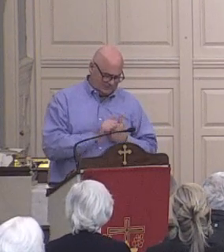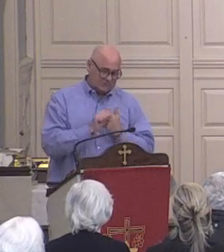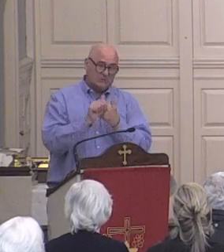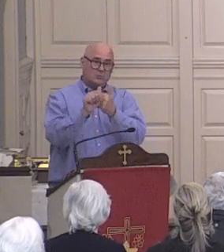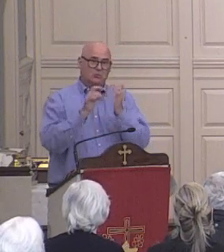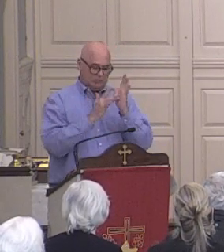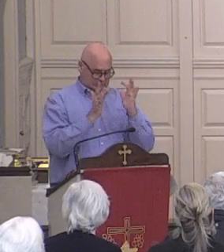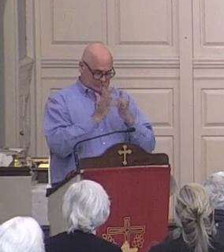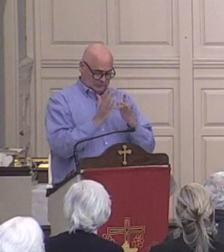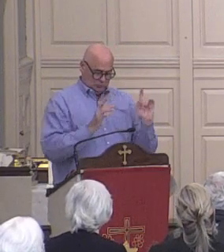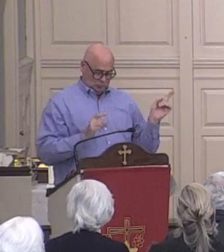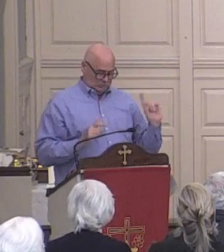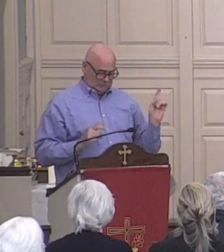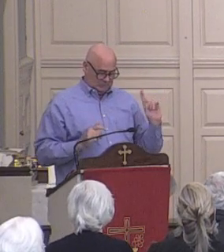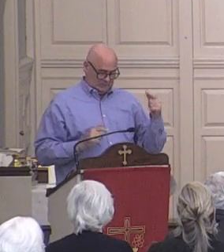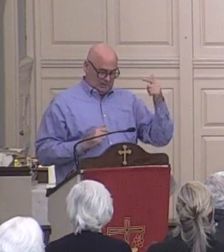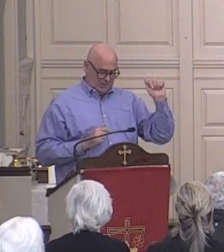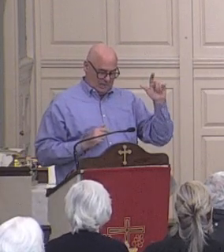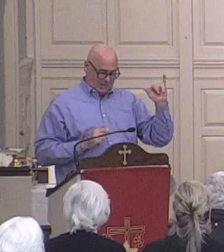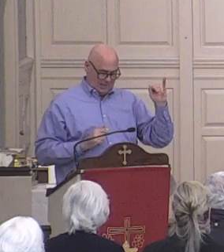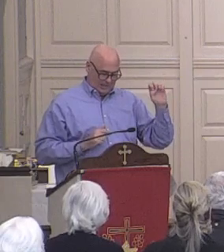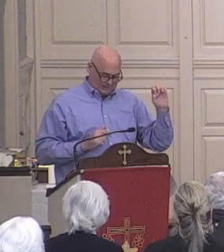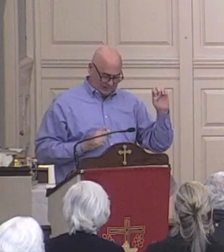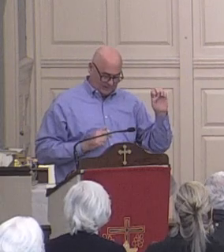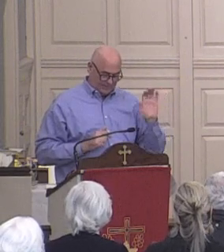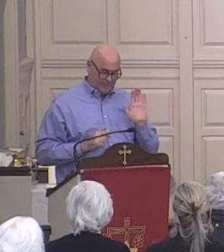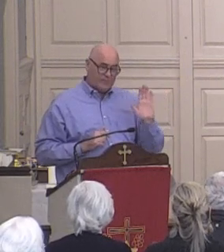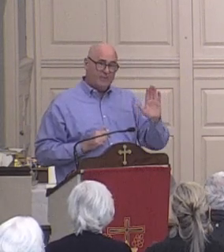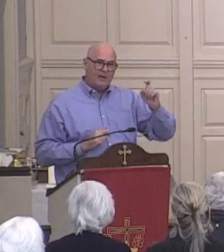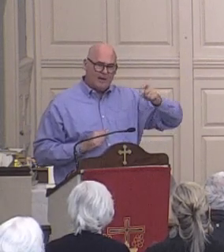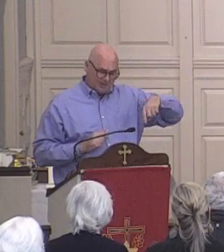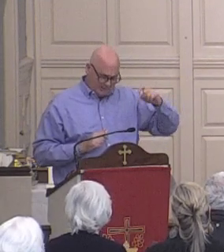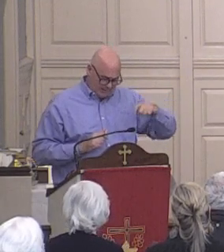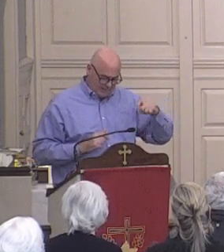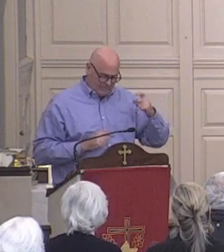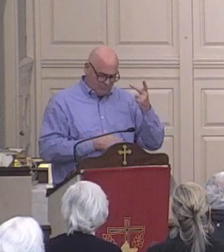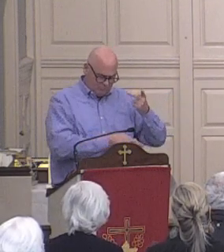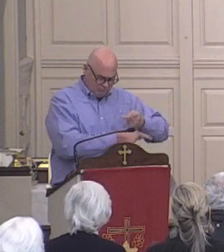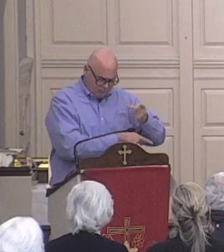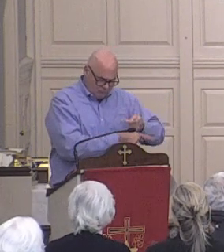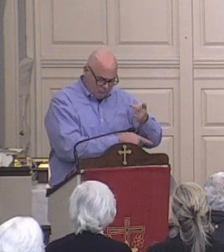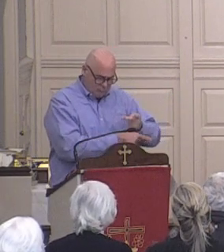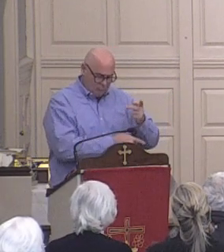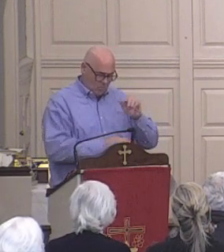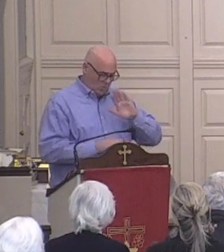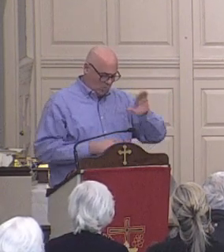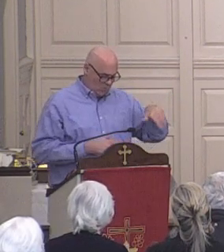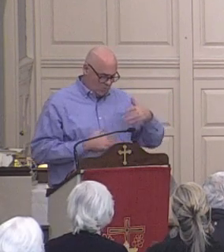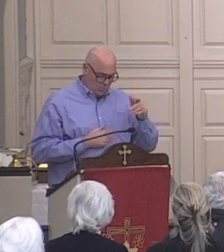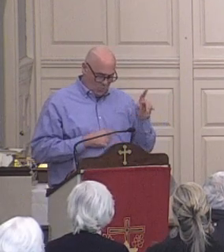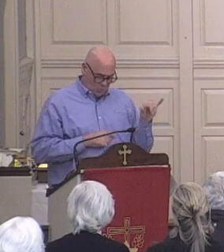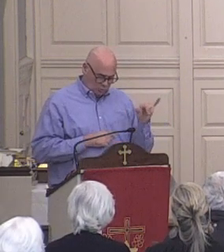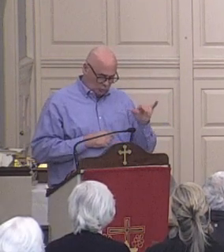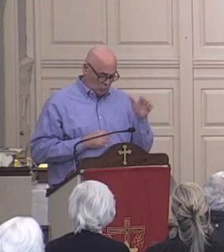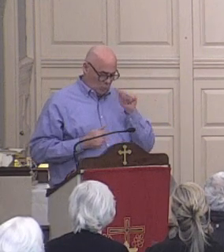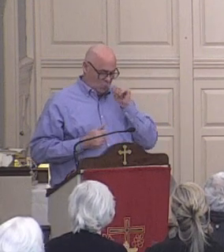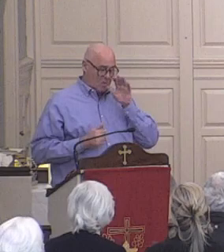These women had followed him when he was in Galilee and ministered to him.